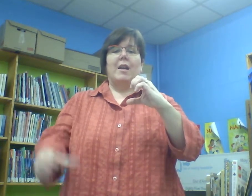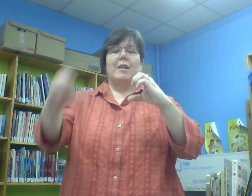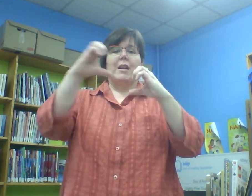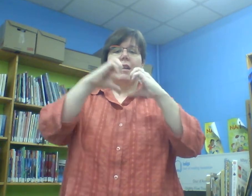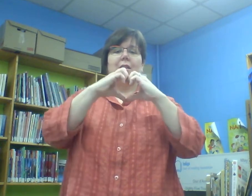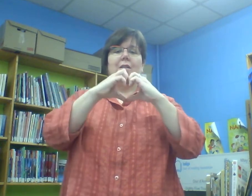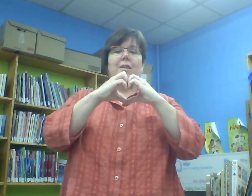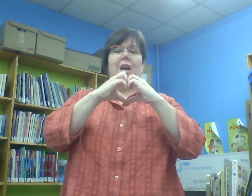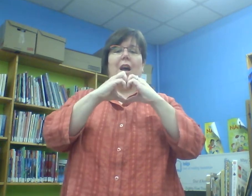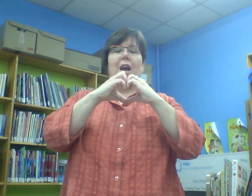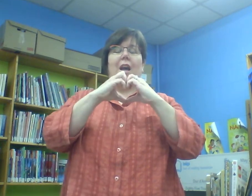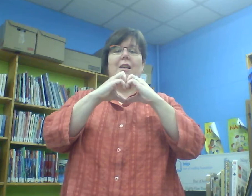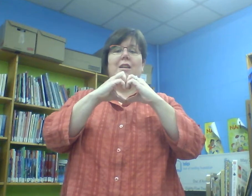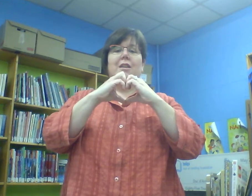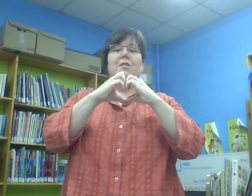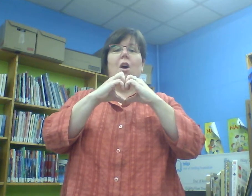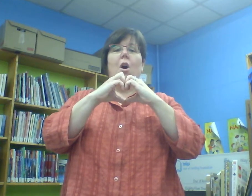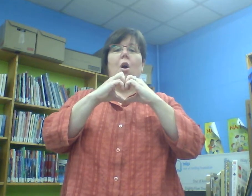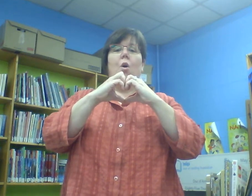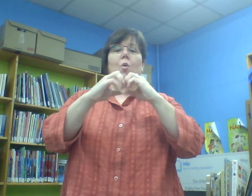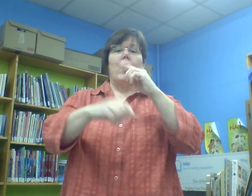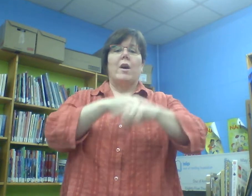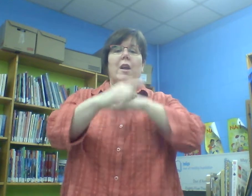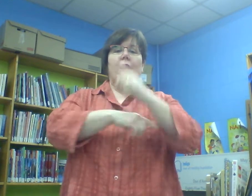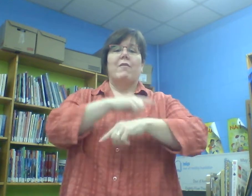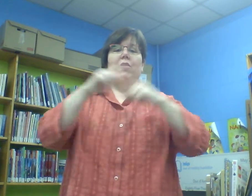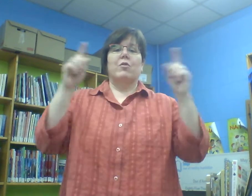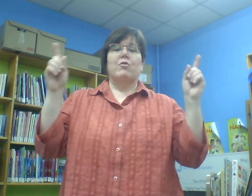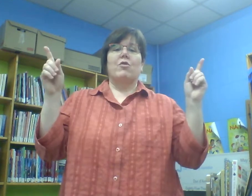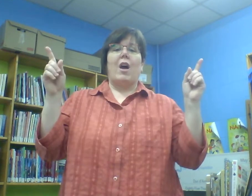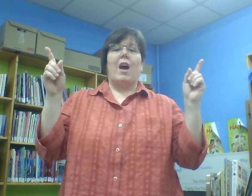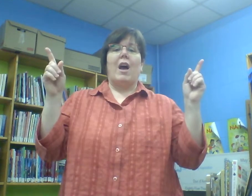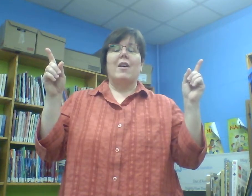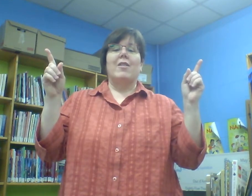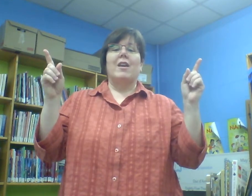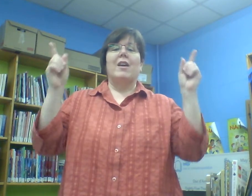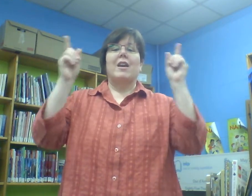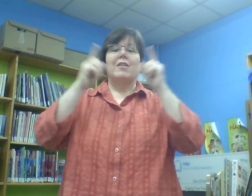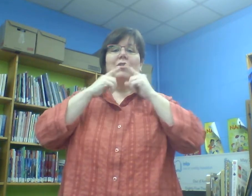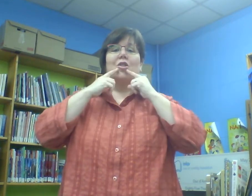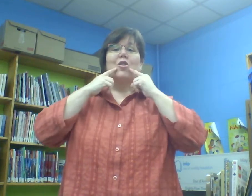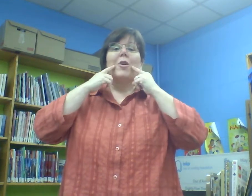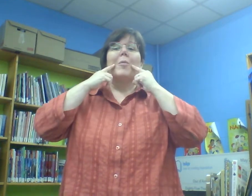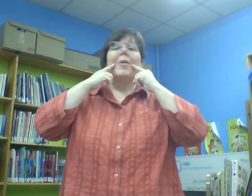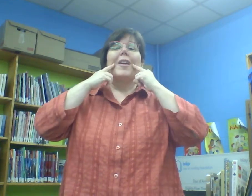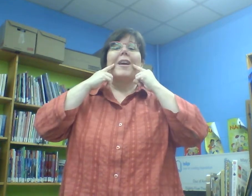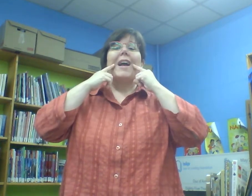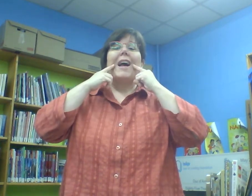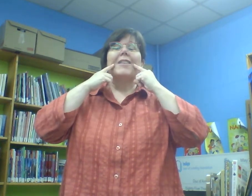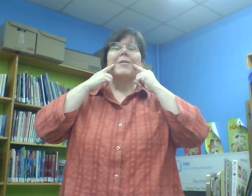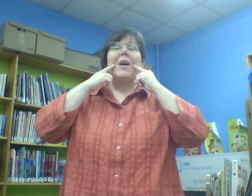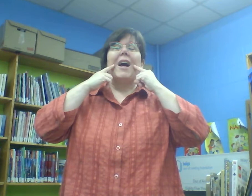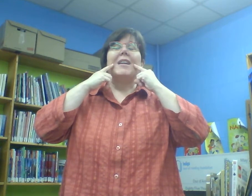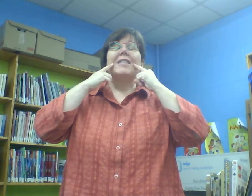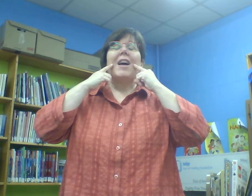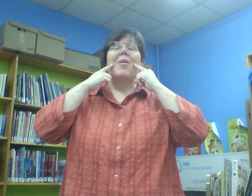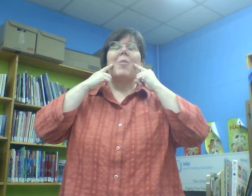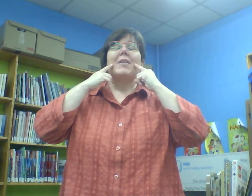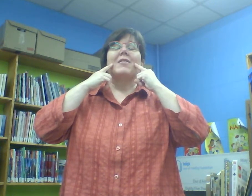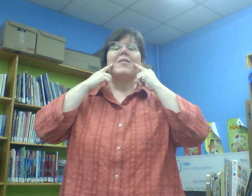Kindness, kindness, oh, whenever you try this, you could bring a smile to someone's